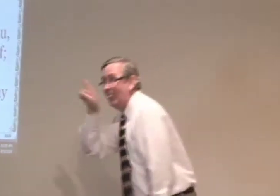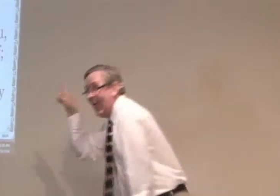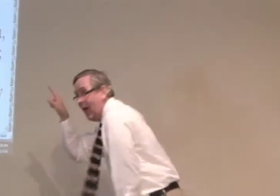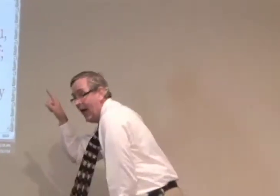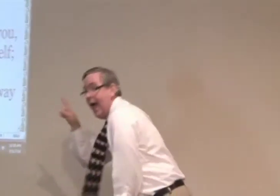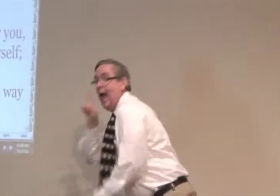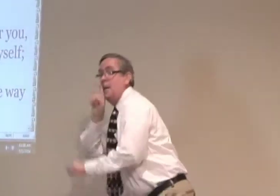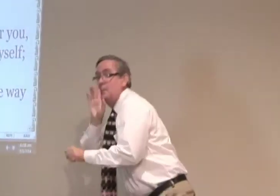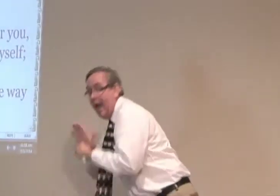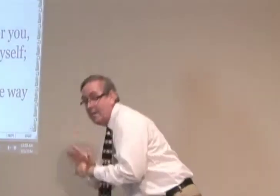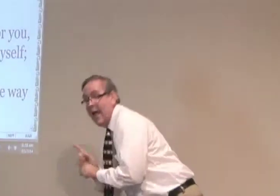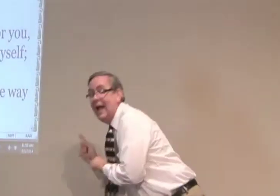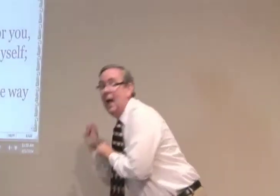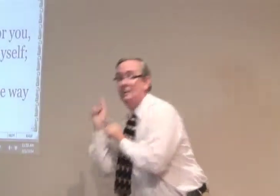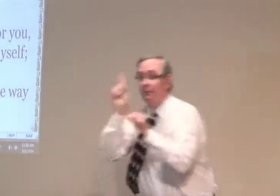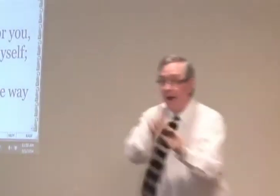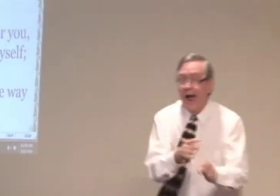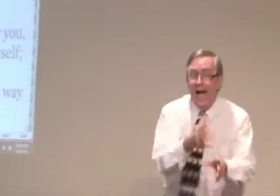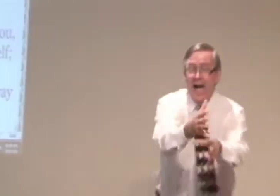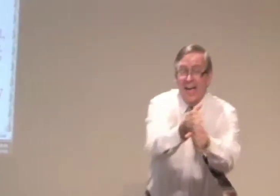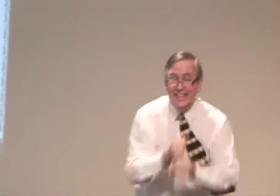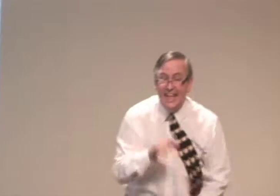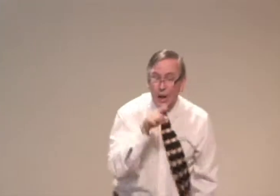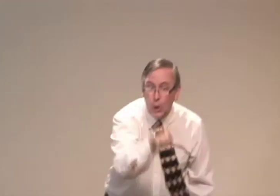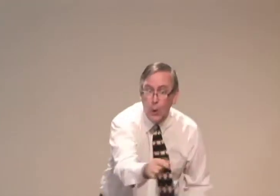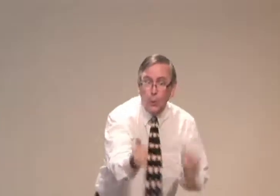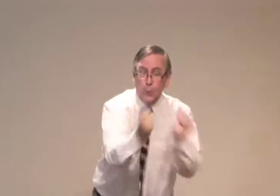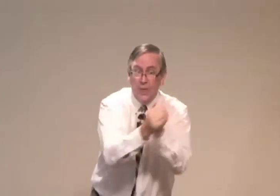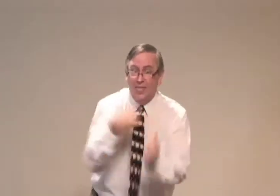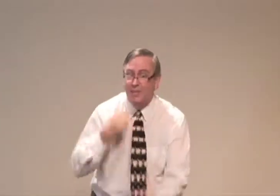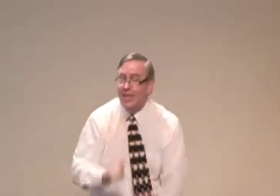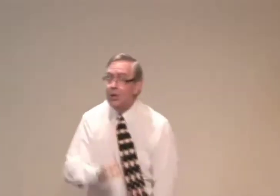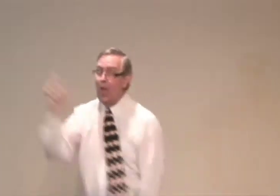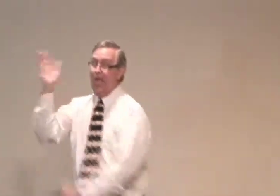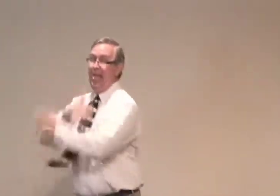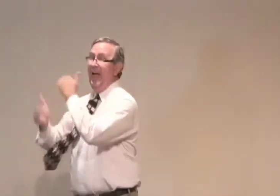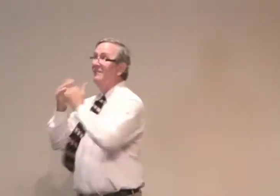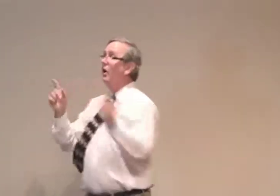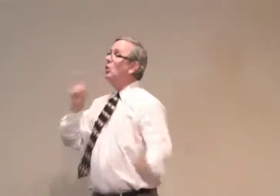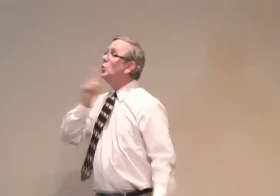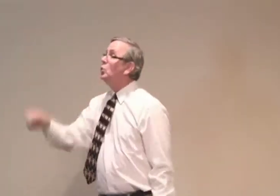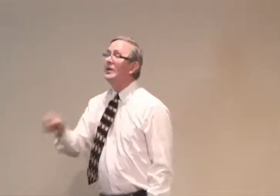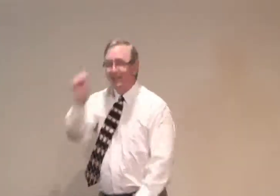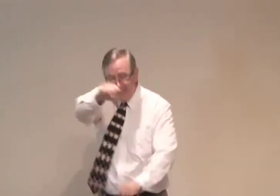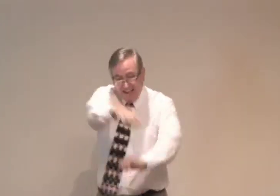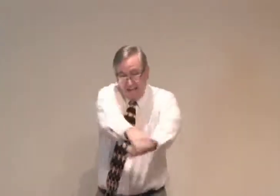I promise you I'm going to go but I promise to come back and take you with me to heaven.